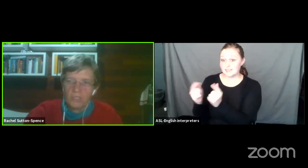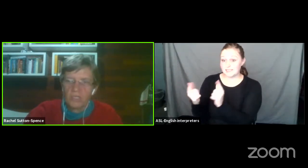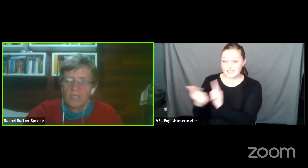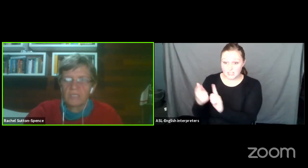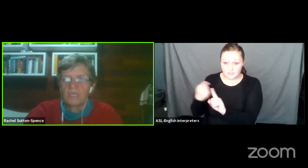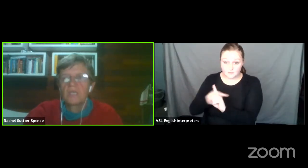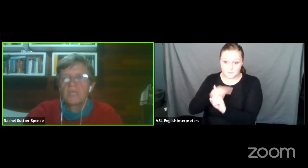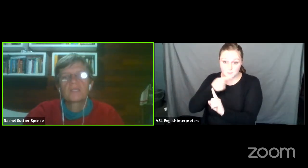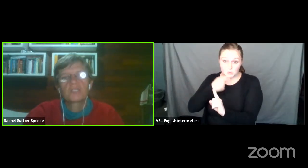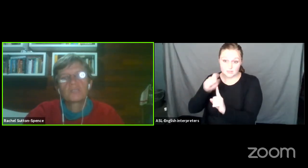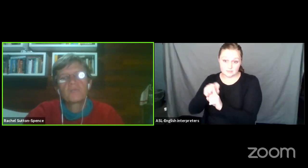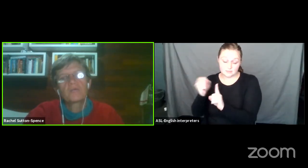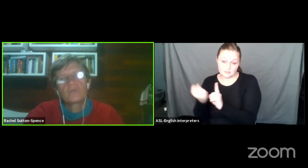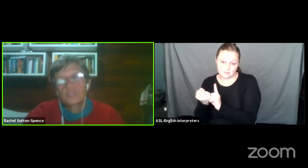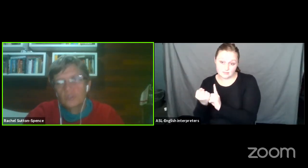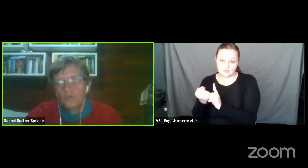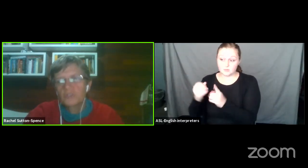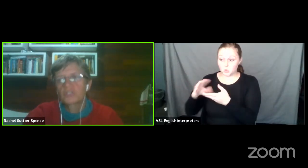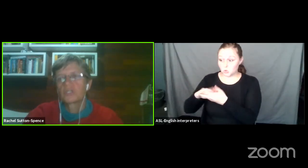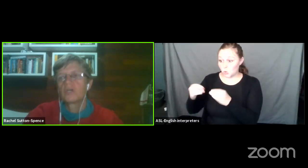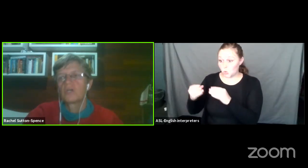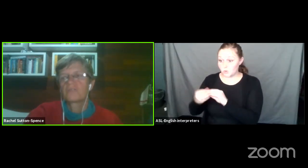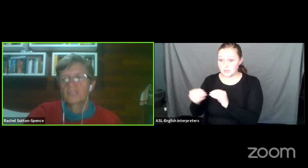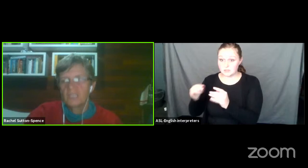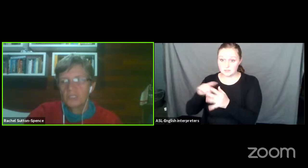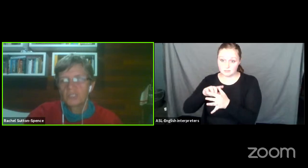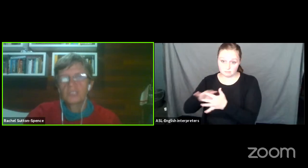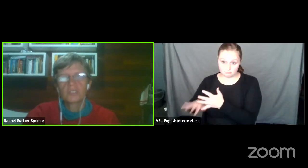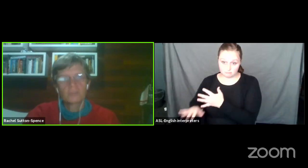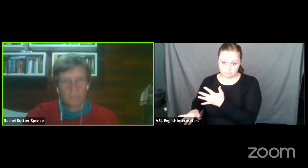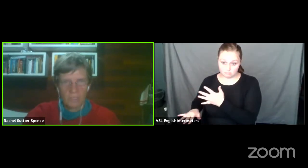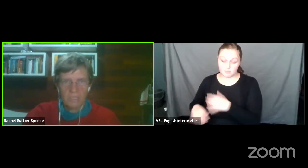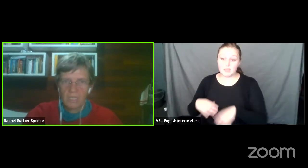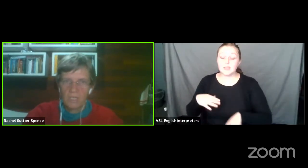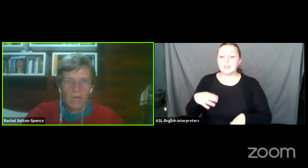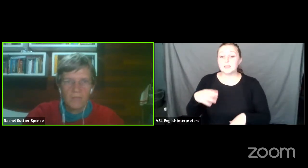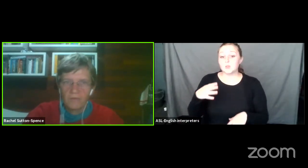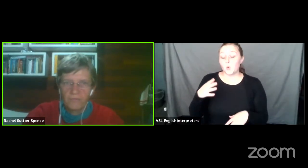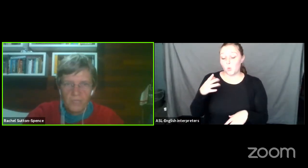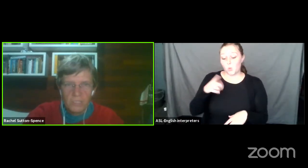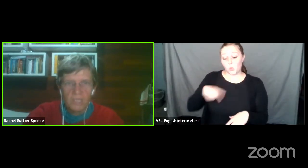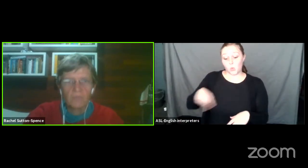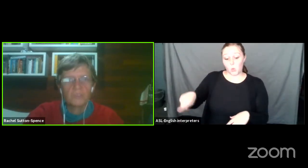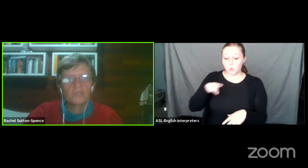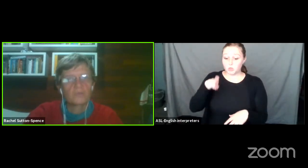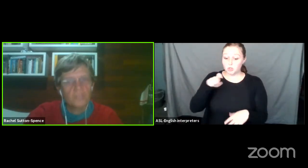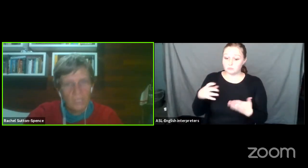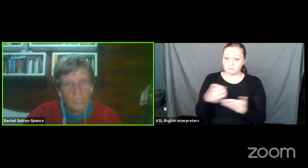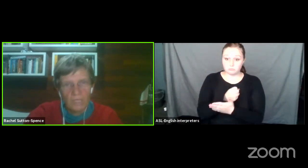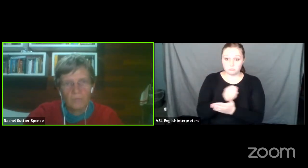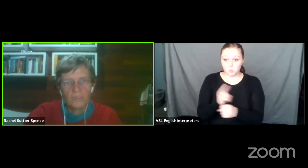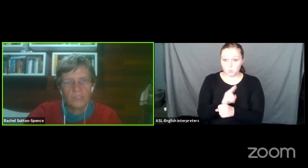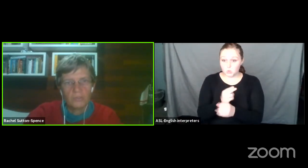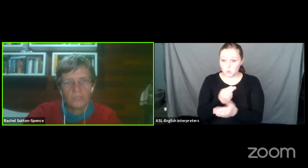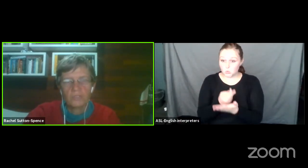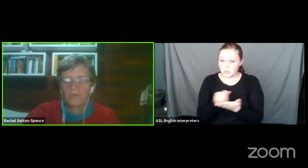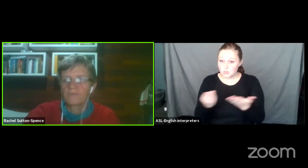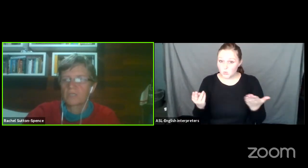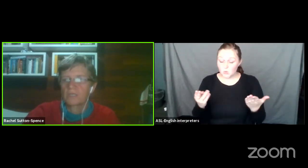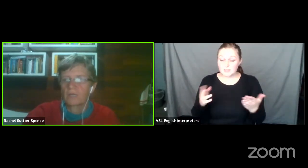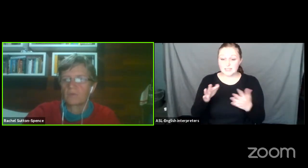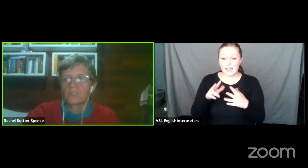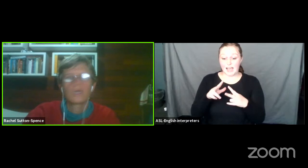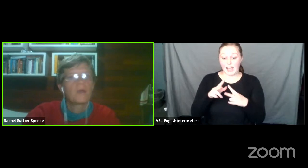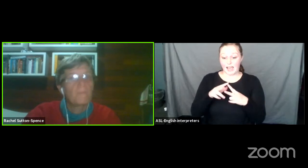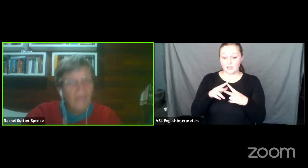Hearing Society that are to be a resource for teachers, as I said, either first language or second language use of